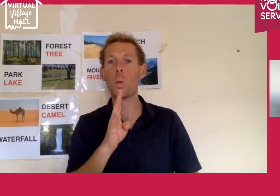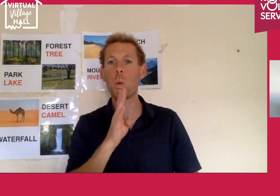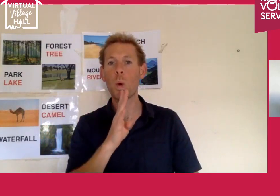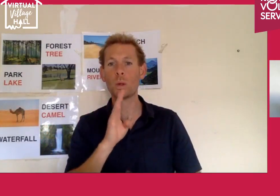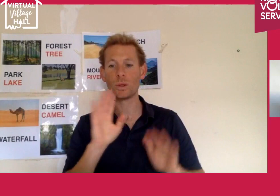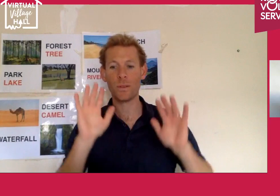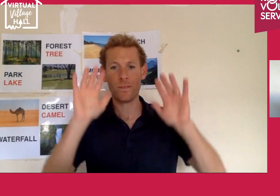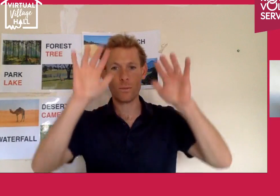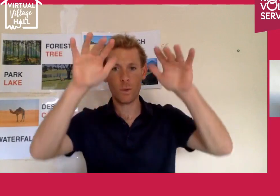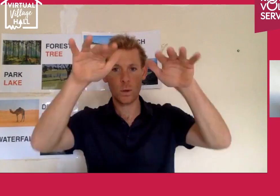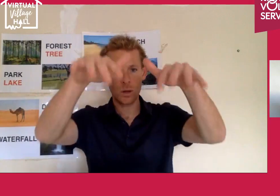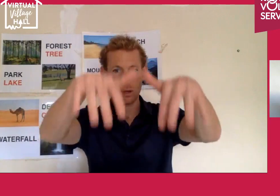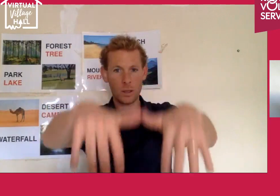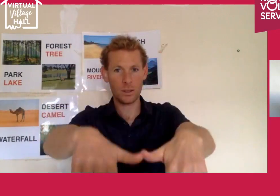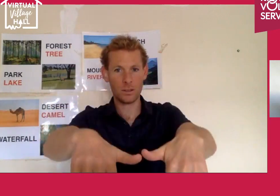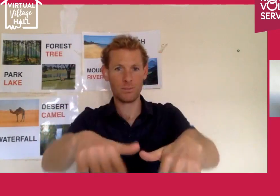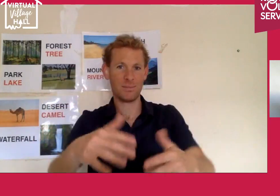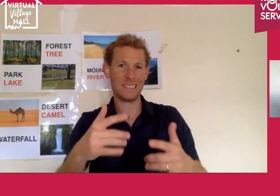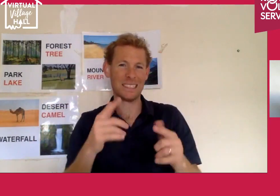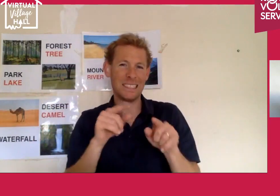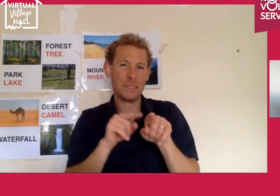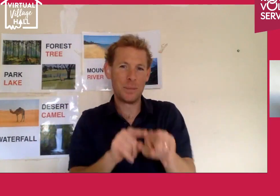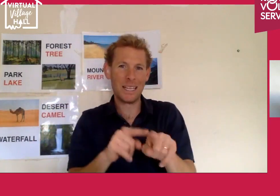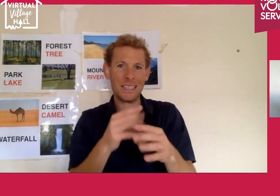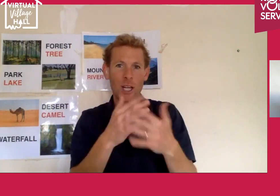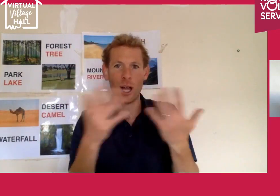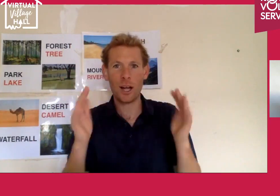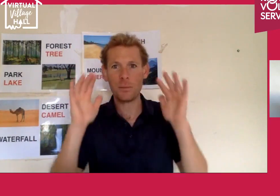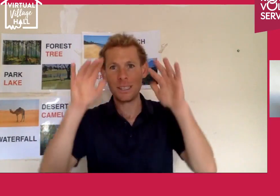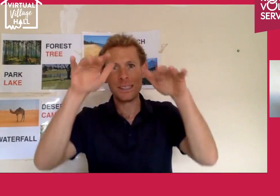and have waterfall, waterfall.